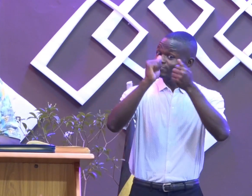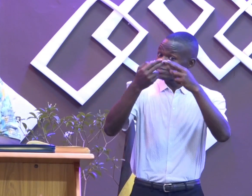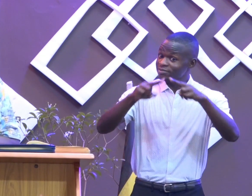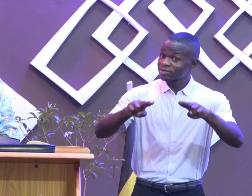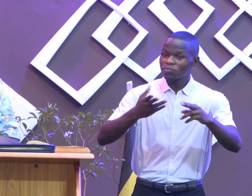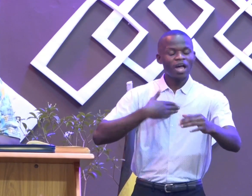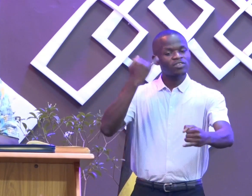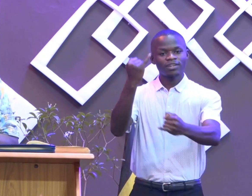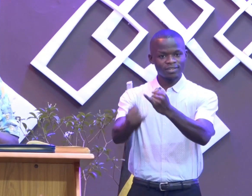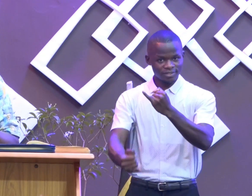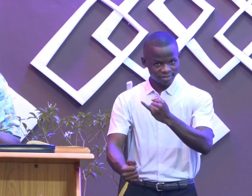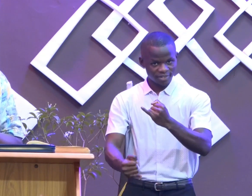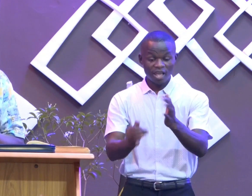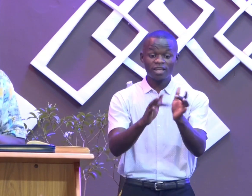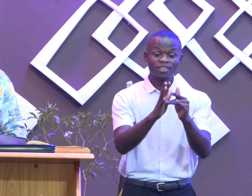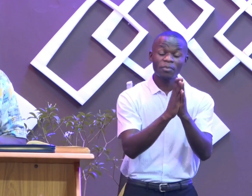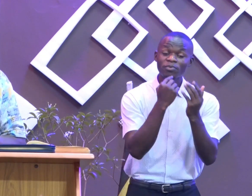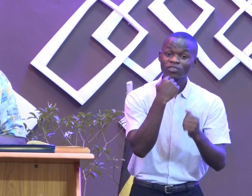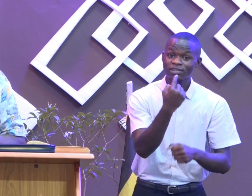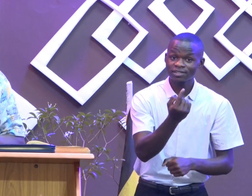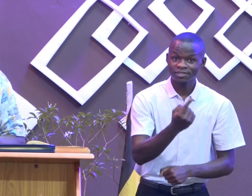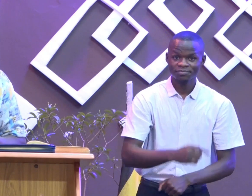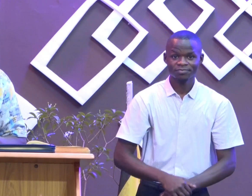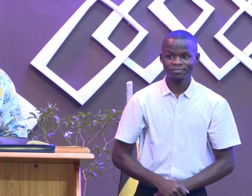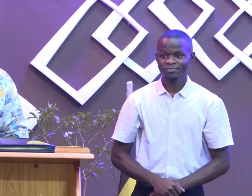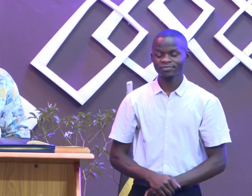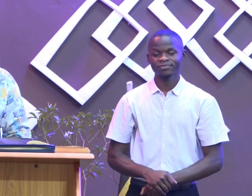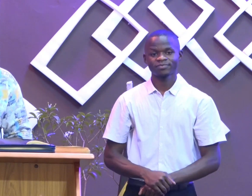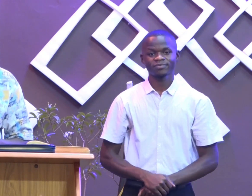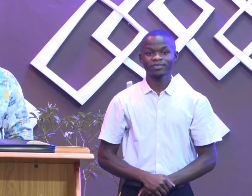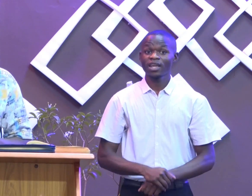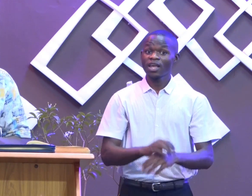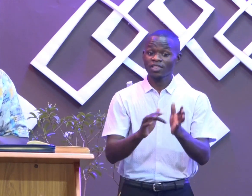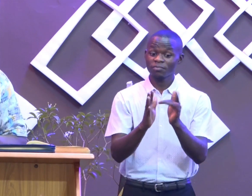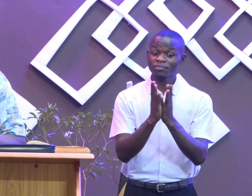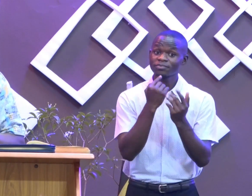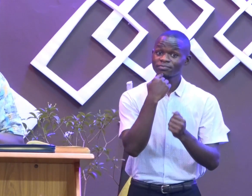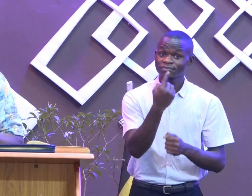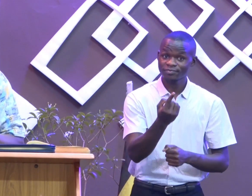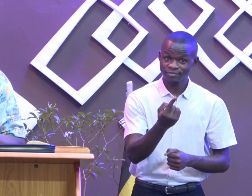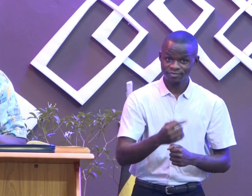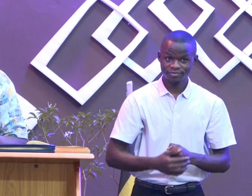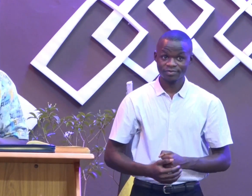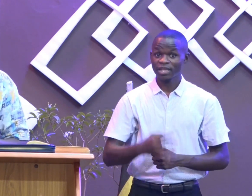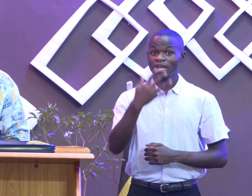Whatever begins as an end. Bible egambye. The Bible says. Olunyiriri lugenda kugamba. The verse is telling